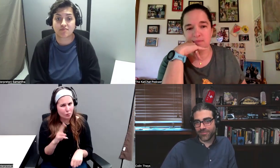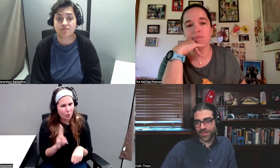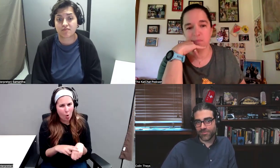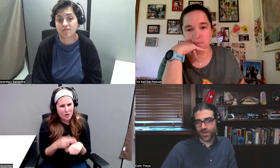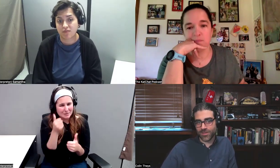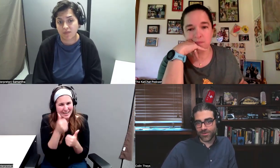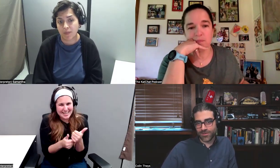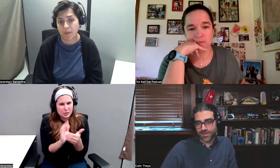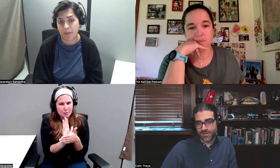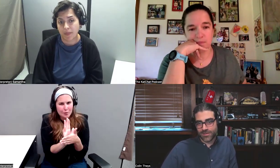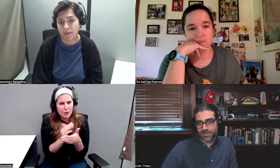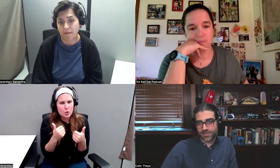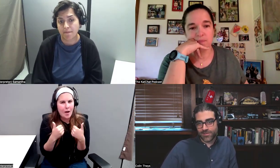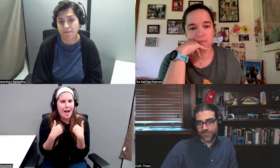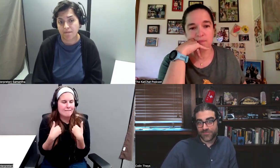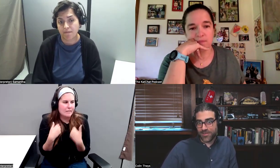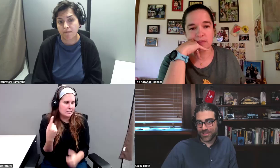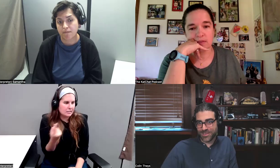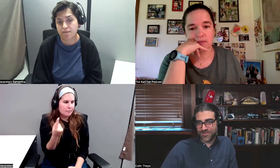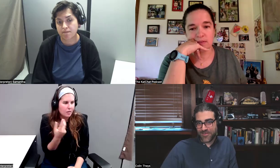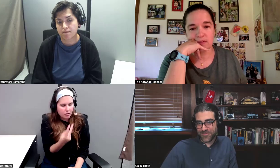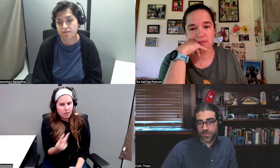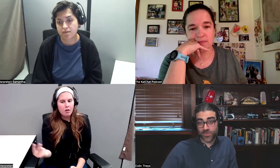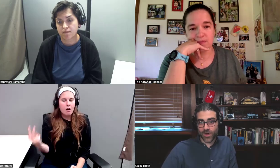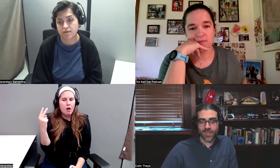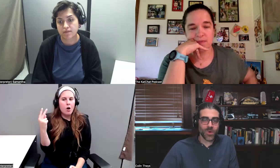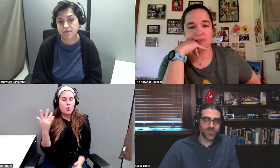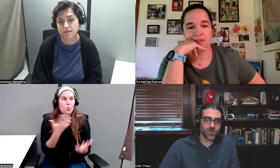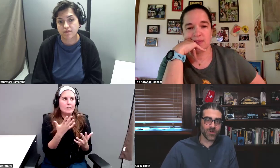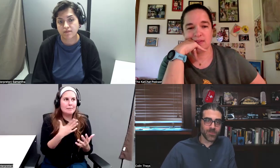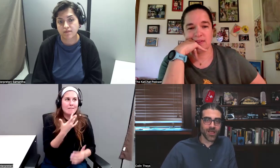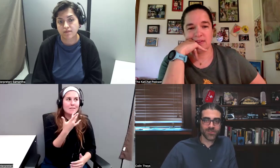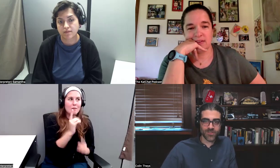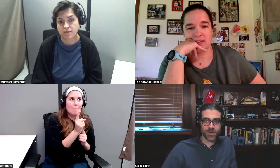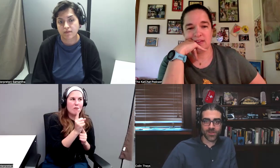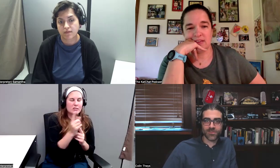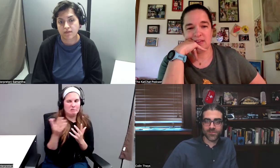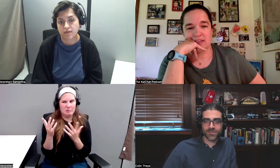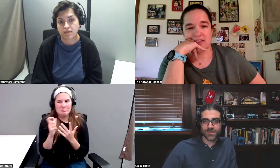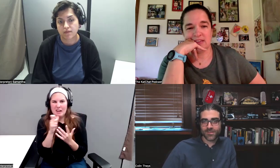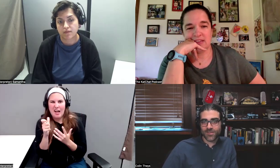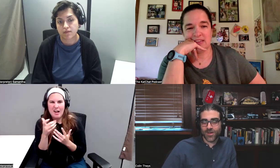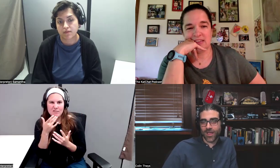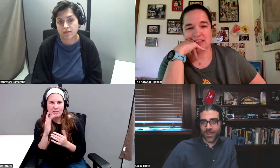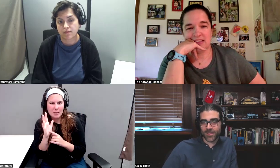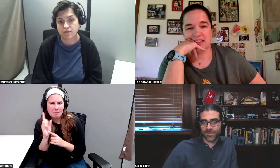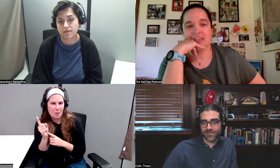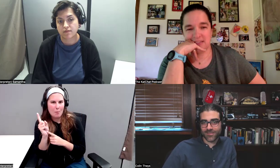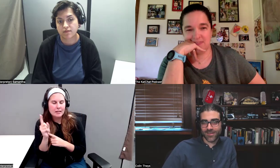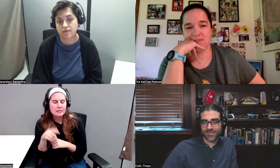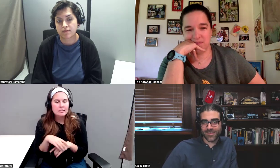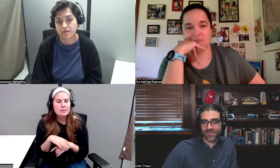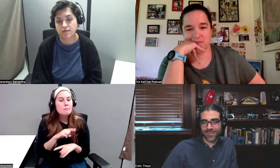you can kind of think of what your favorite and least favorite moments were, and the ones that were very positive experiences. I